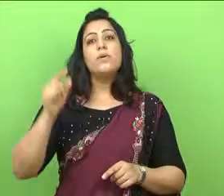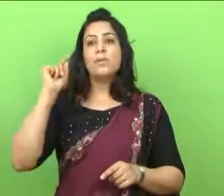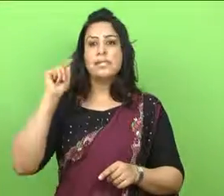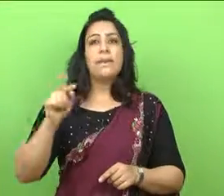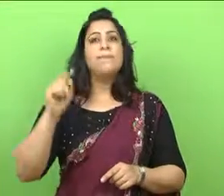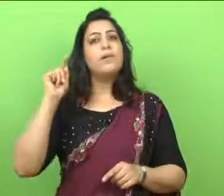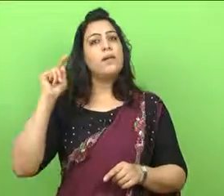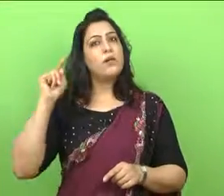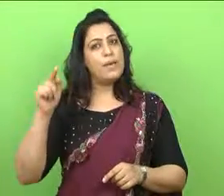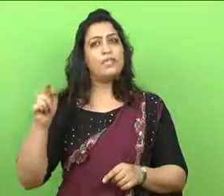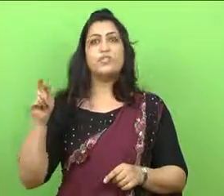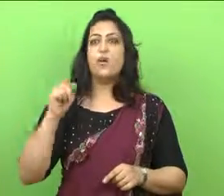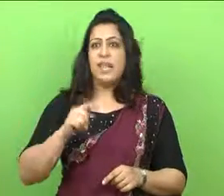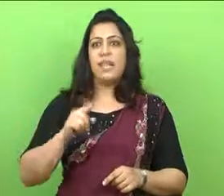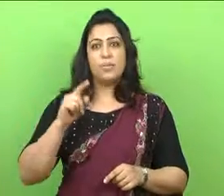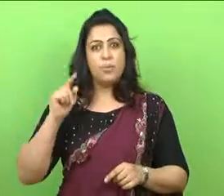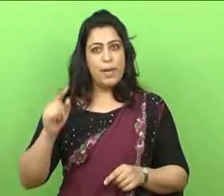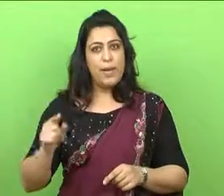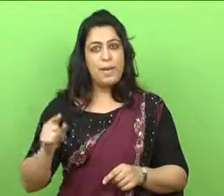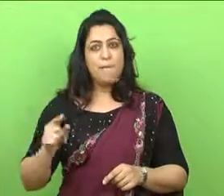the sample question on AWA.